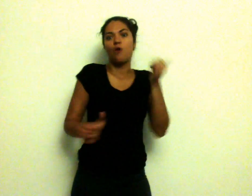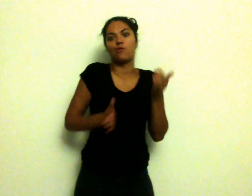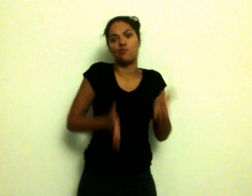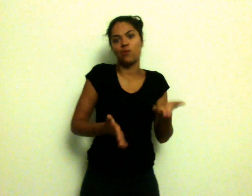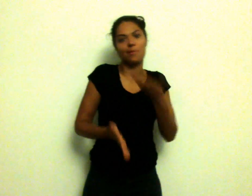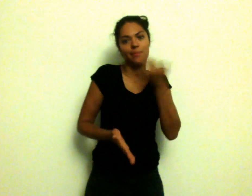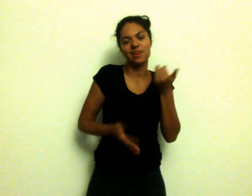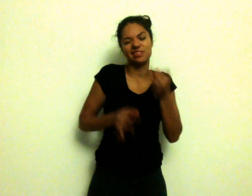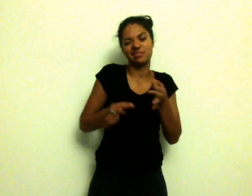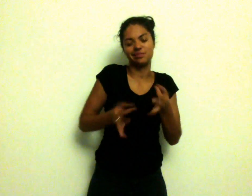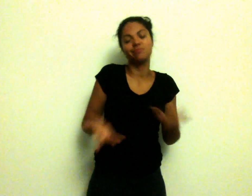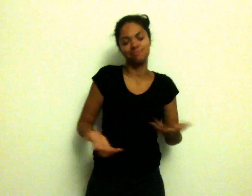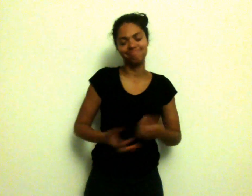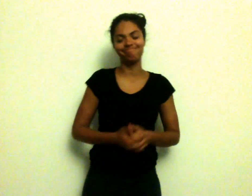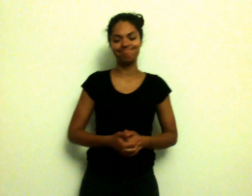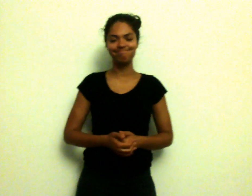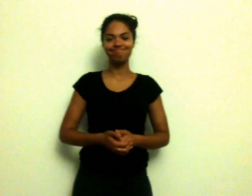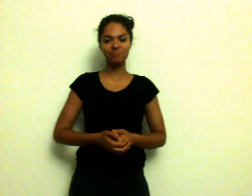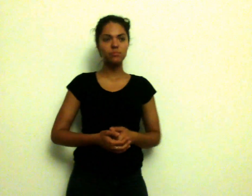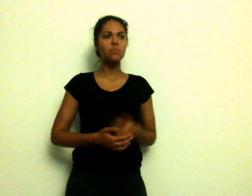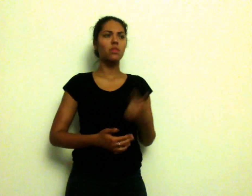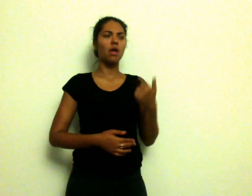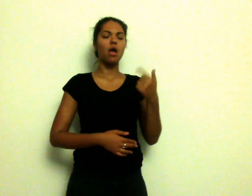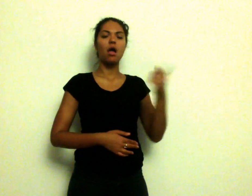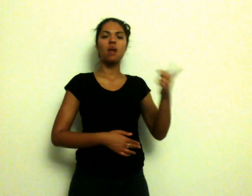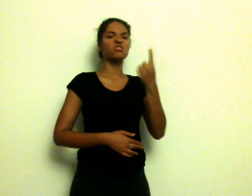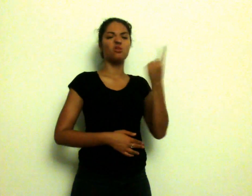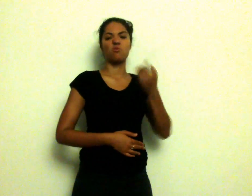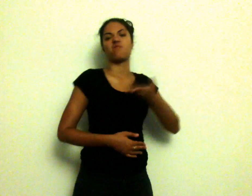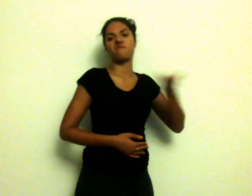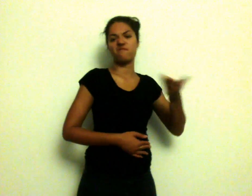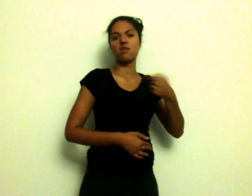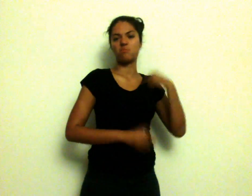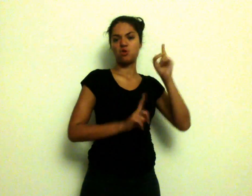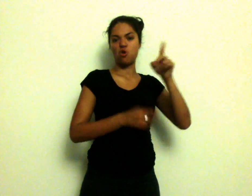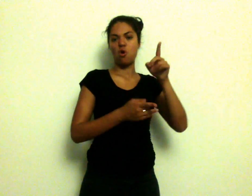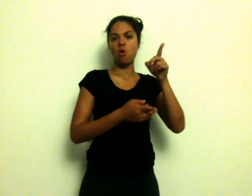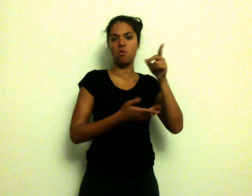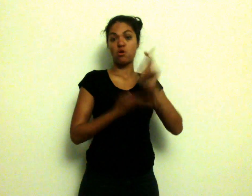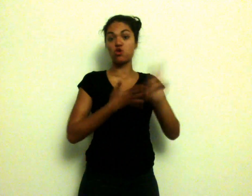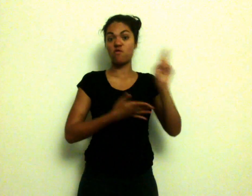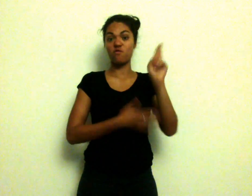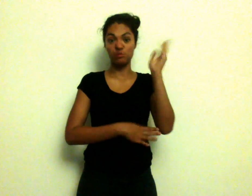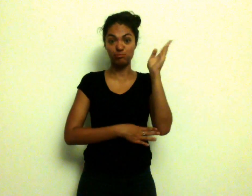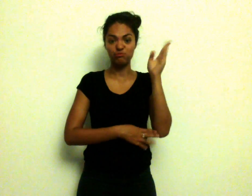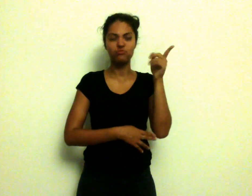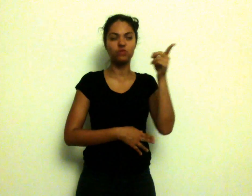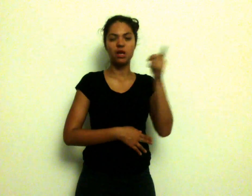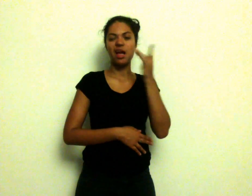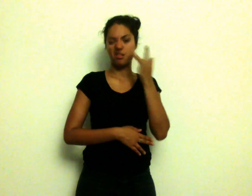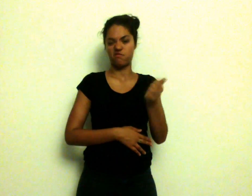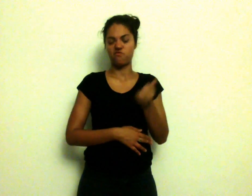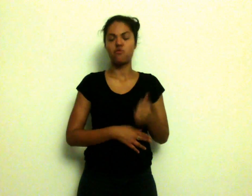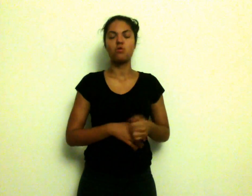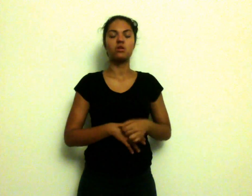several years ago, and a professor from the local university, an American gentleman who was professor of philosophy, came up to the front